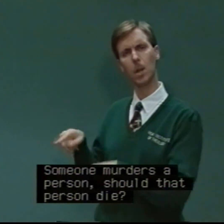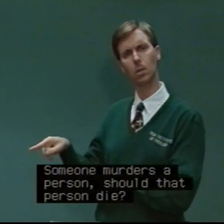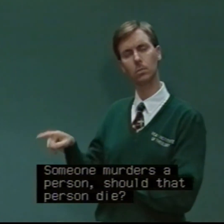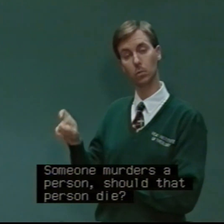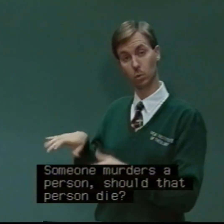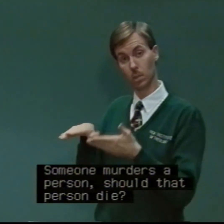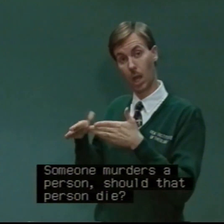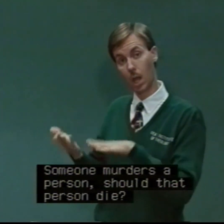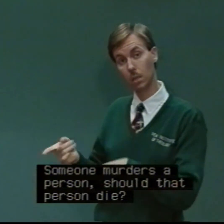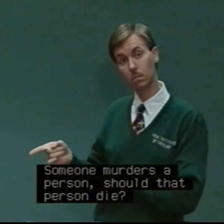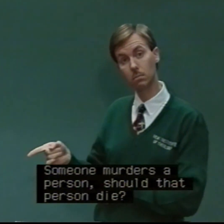Should that person die?